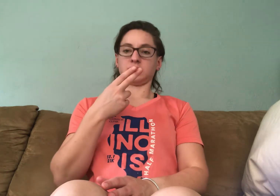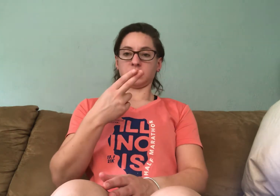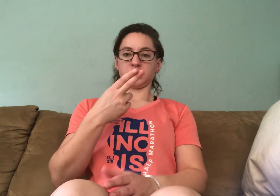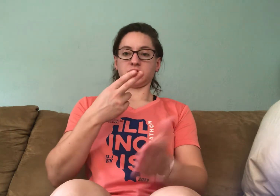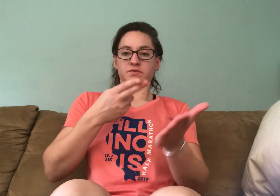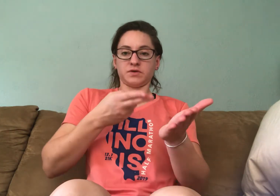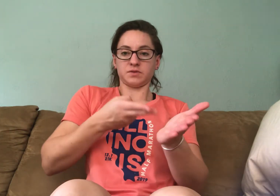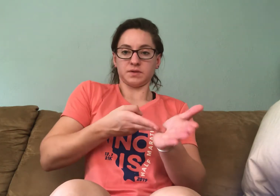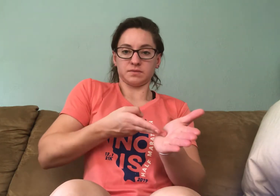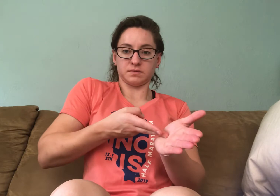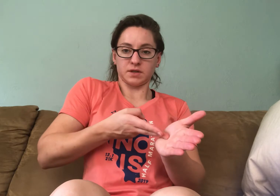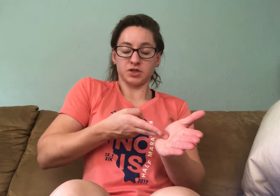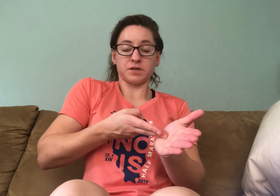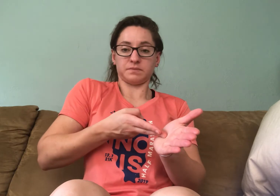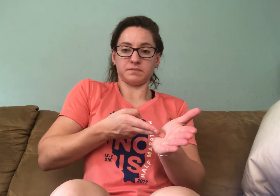Is your fingerspell? Handshake?